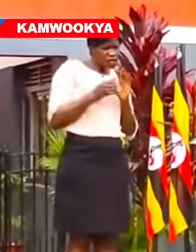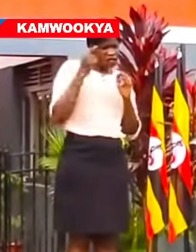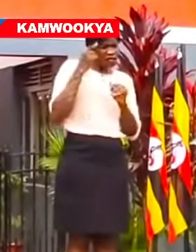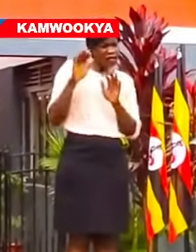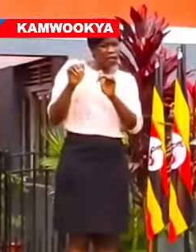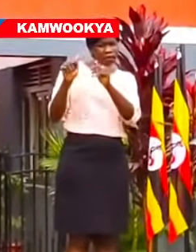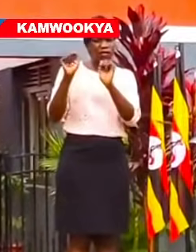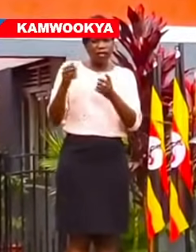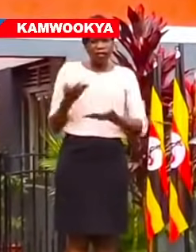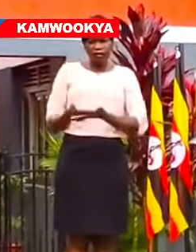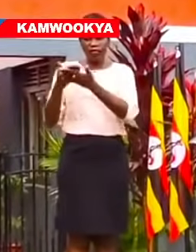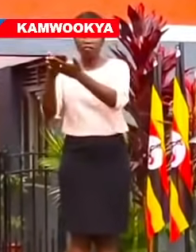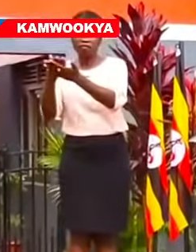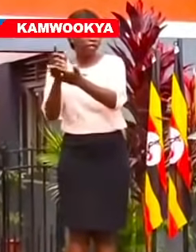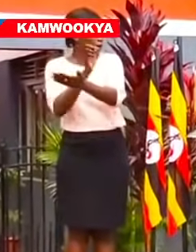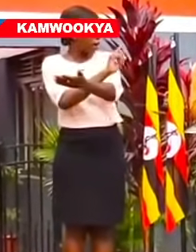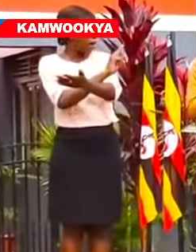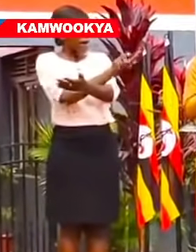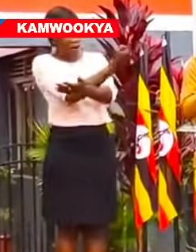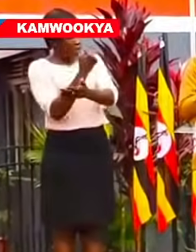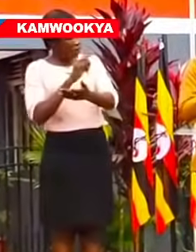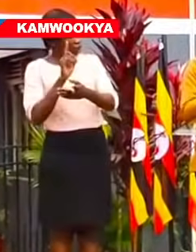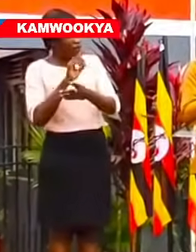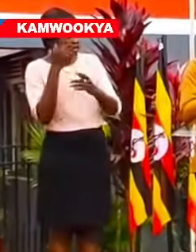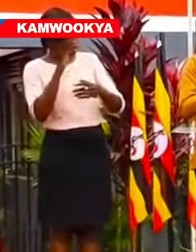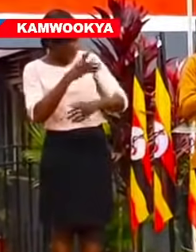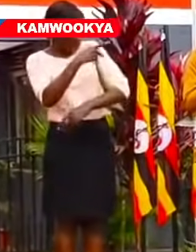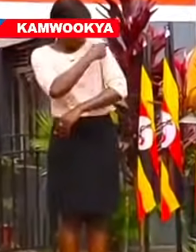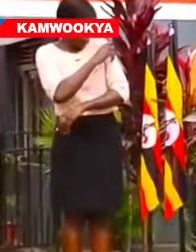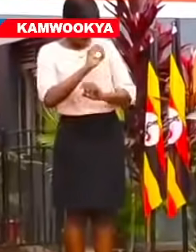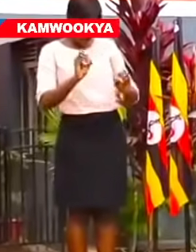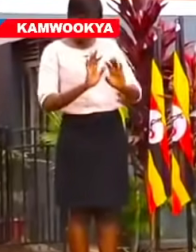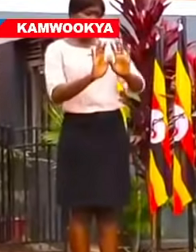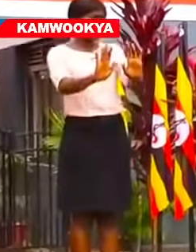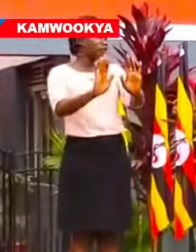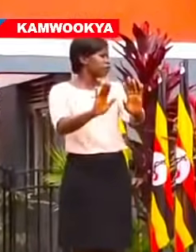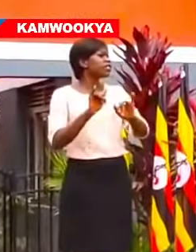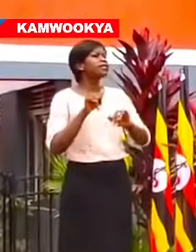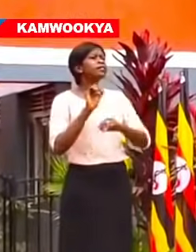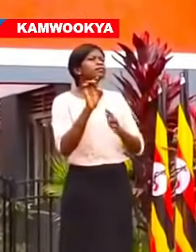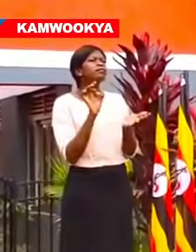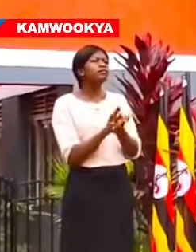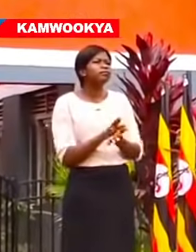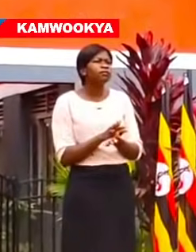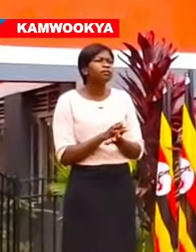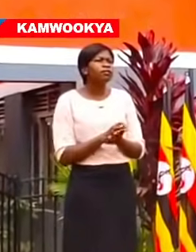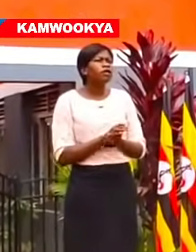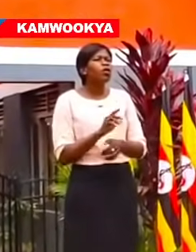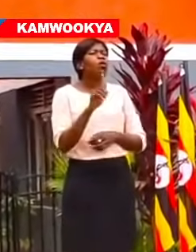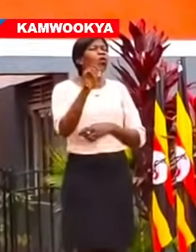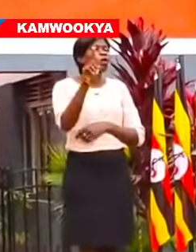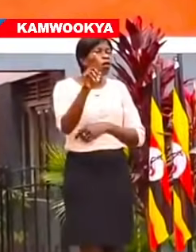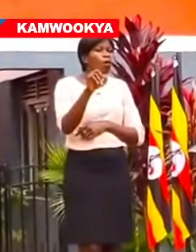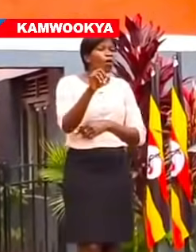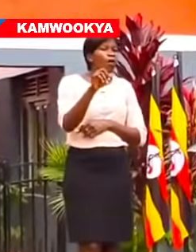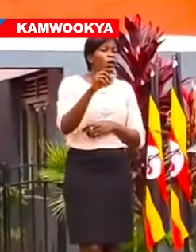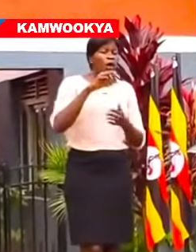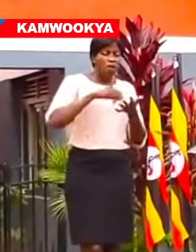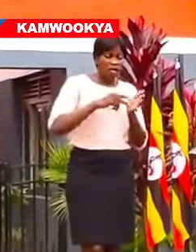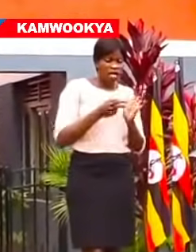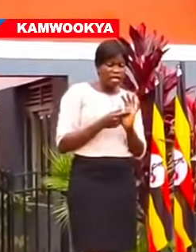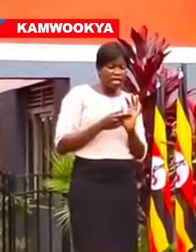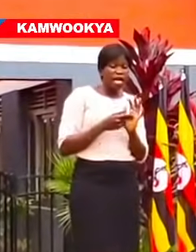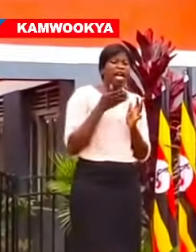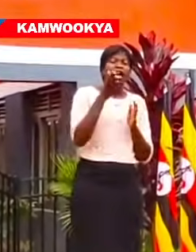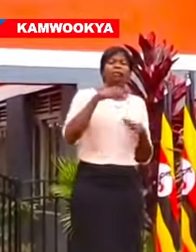address, as is always the case, don't come if you're not vaccinated. The presumption is there is enough vaccines for everybody to